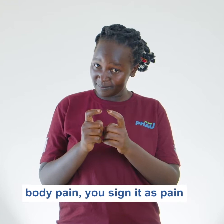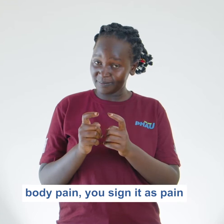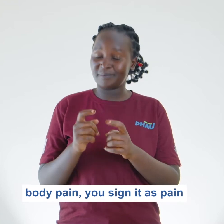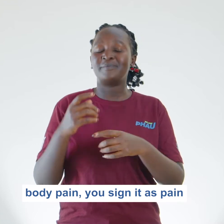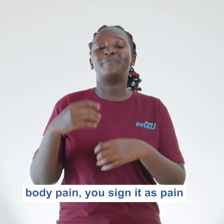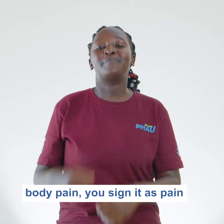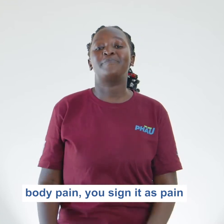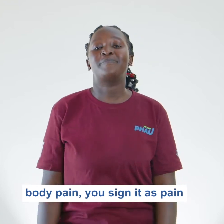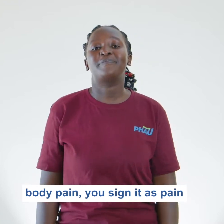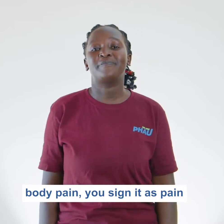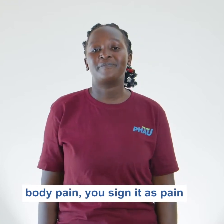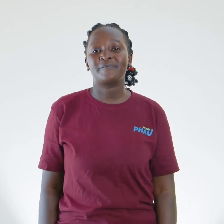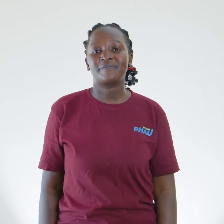it as pain.